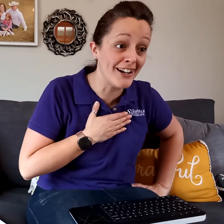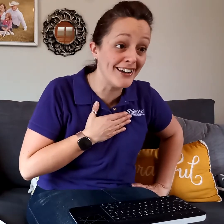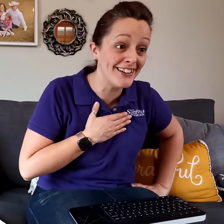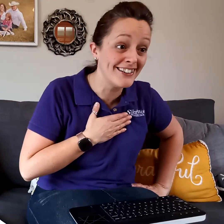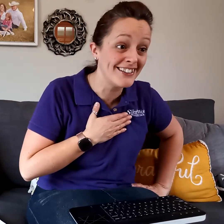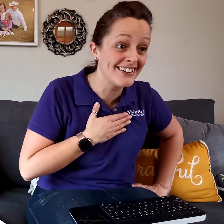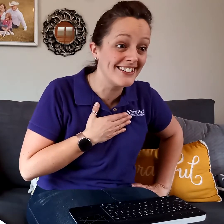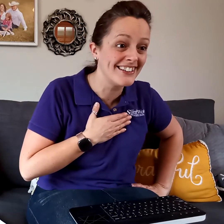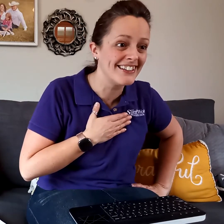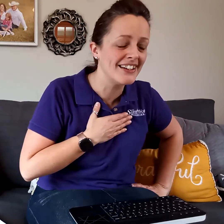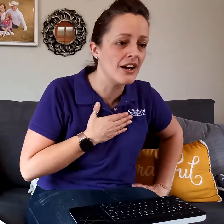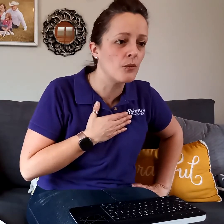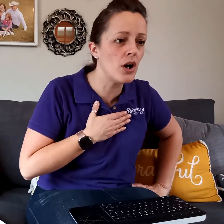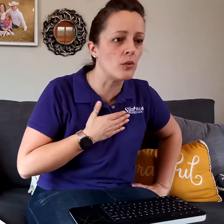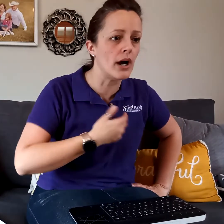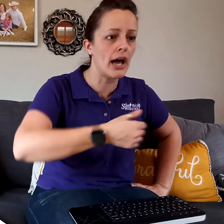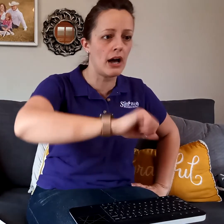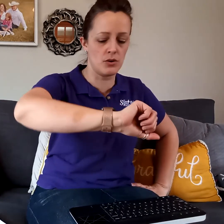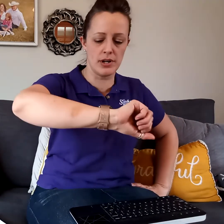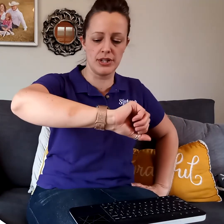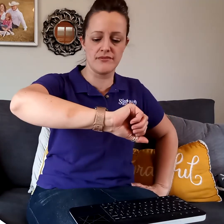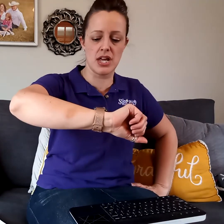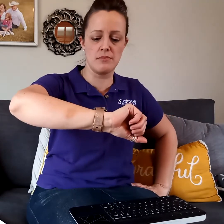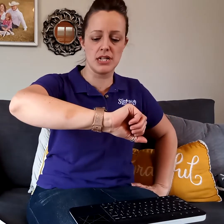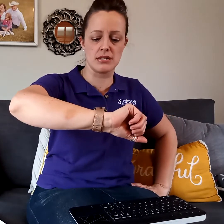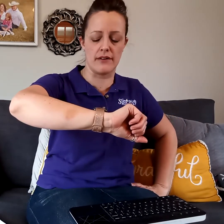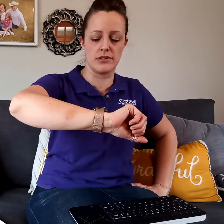Right? Whoa, how do we only have 10 minutes left?